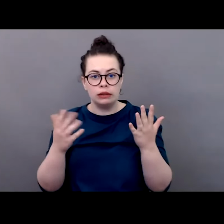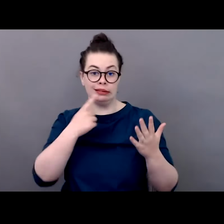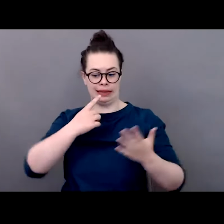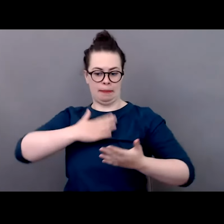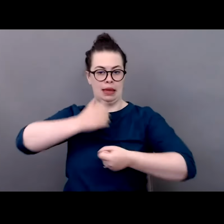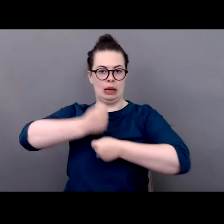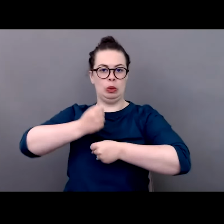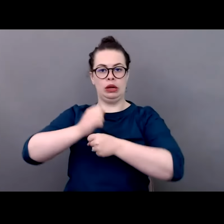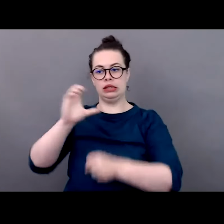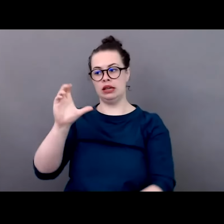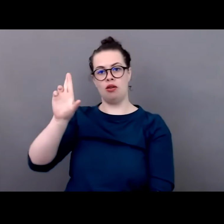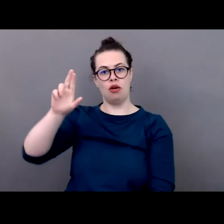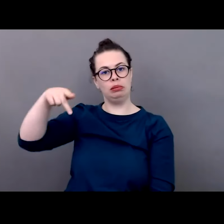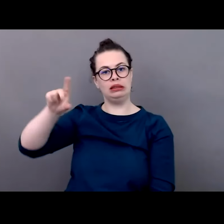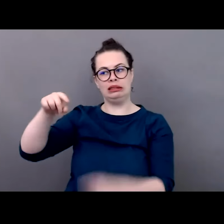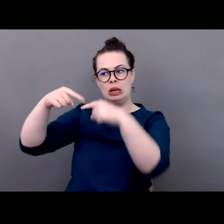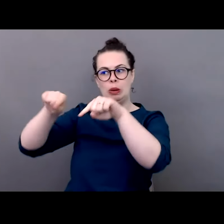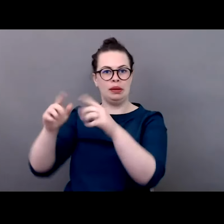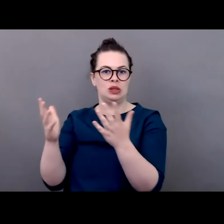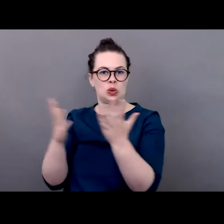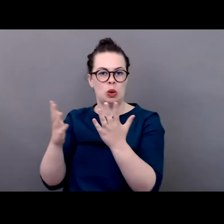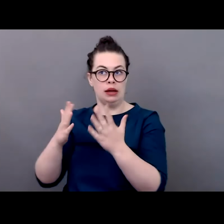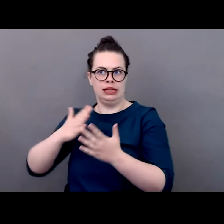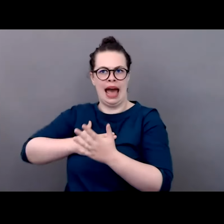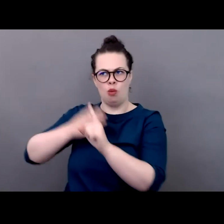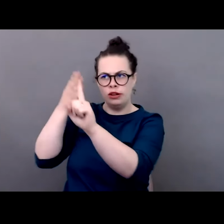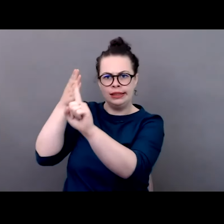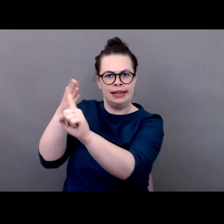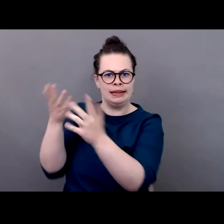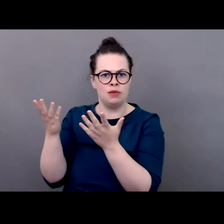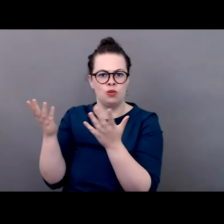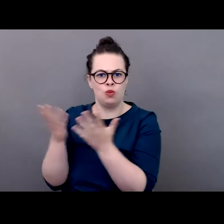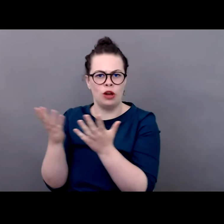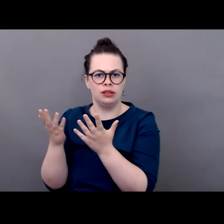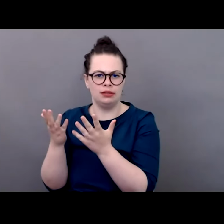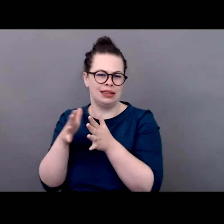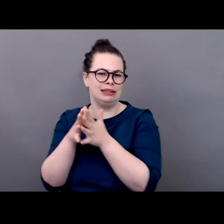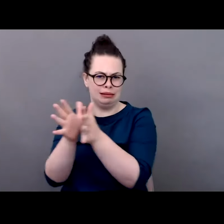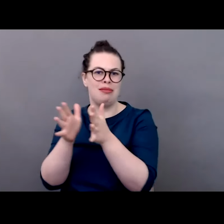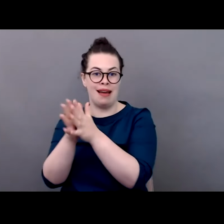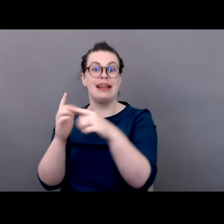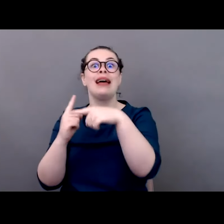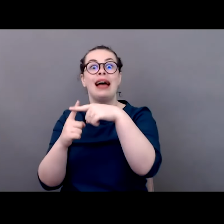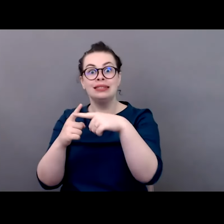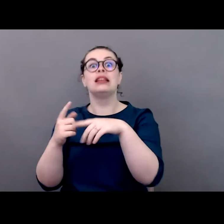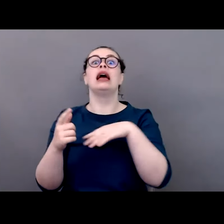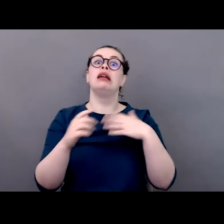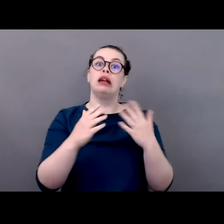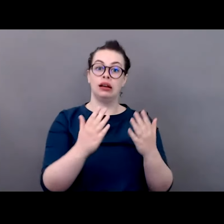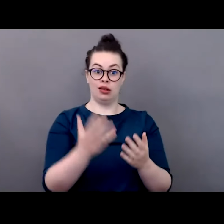and to some general lines of the work of the committee, and then to put them into relation with alternative reports.